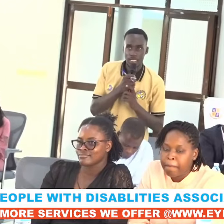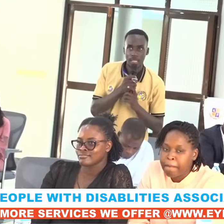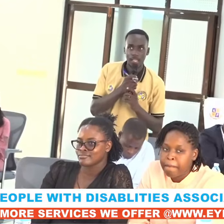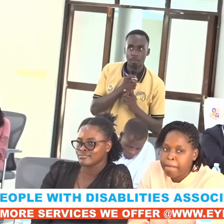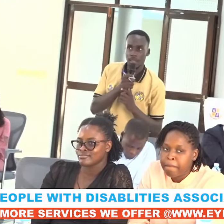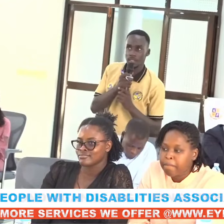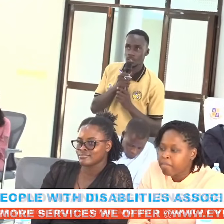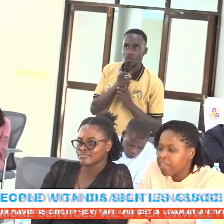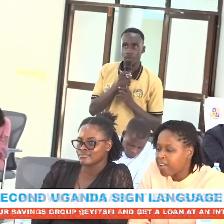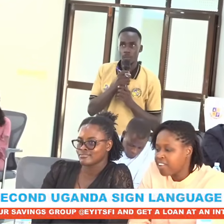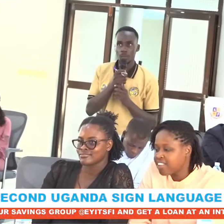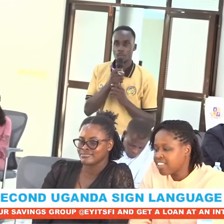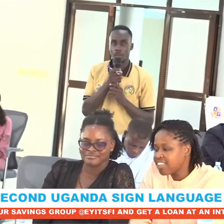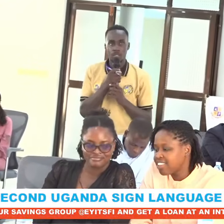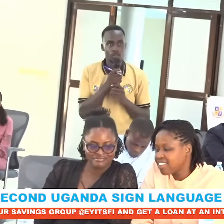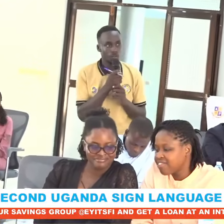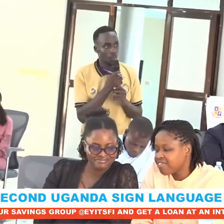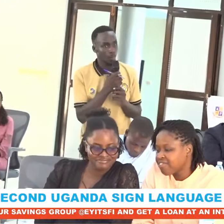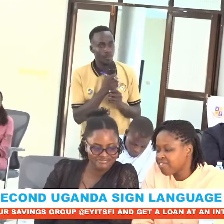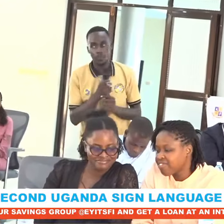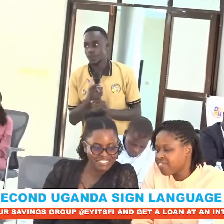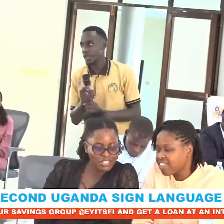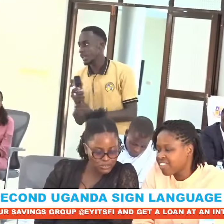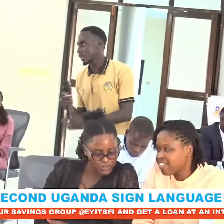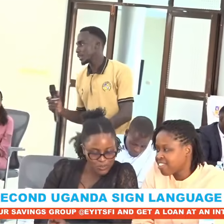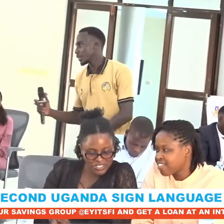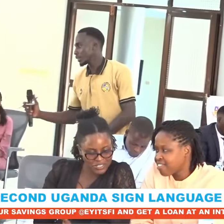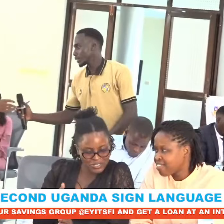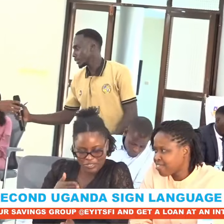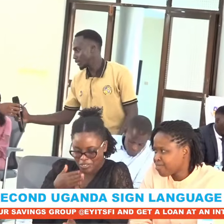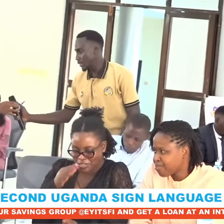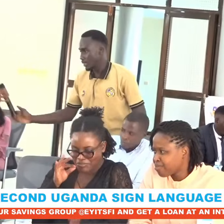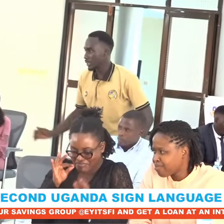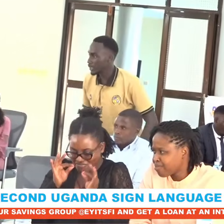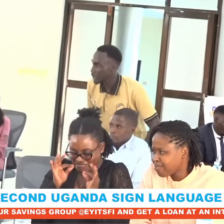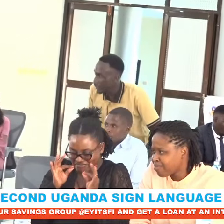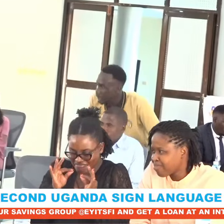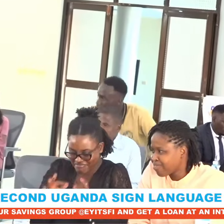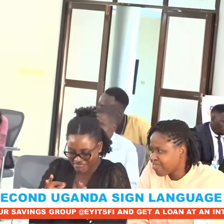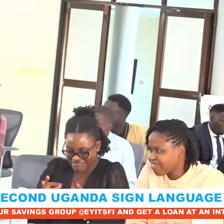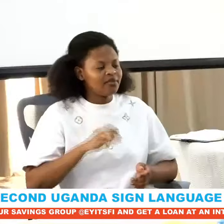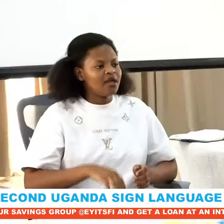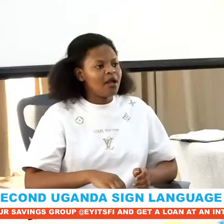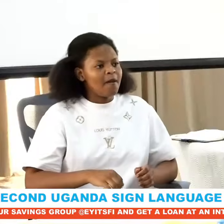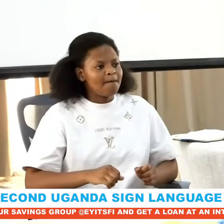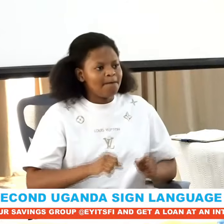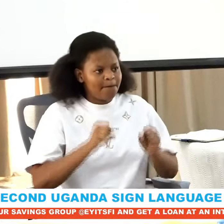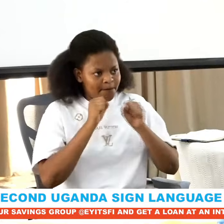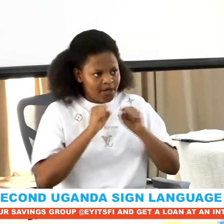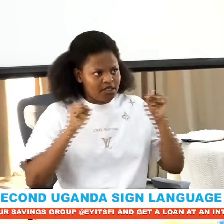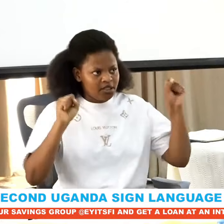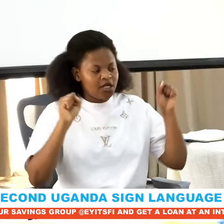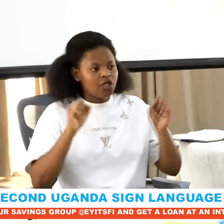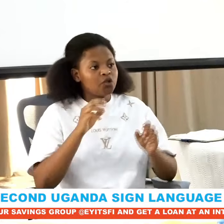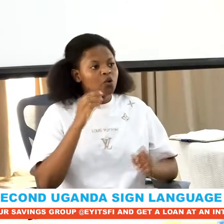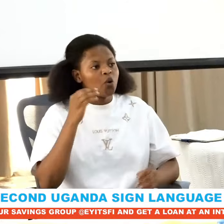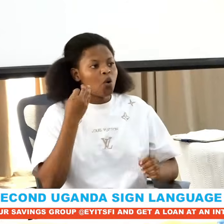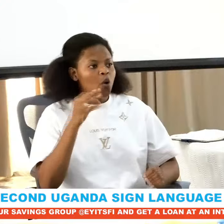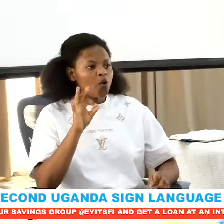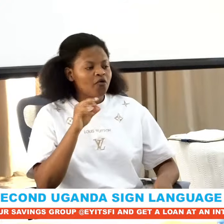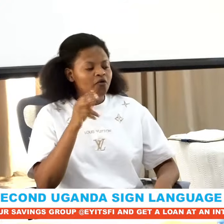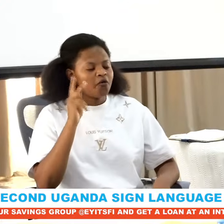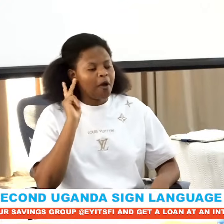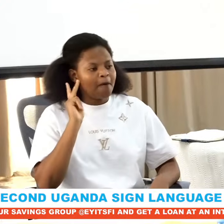MAST, and I'm glad to be part of you. He's the president of PWD's